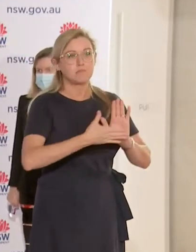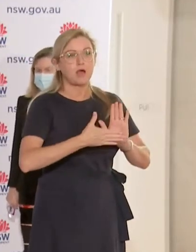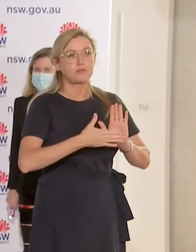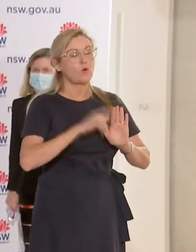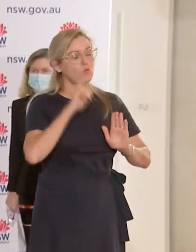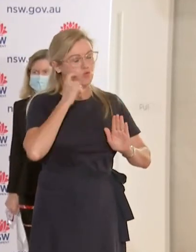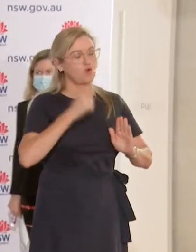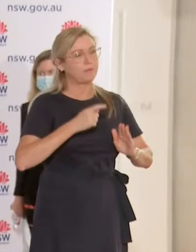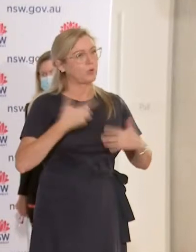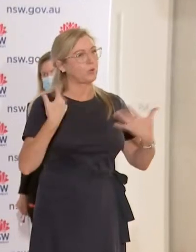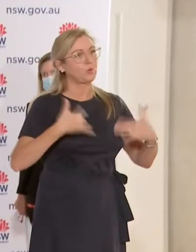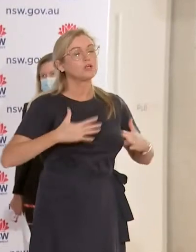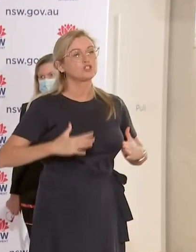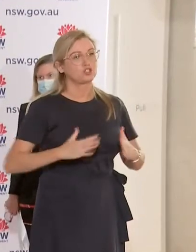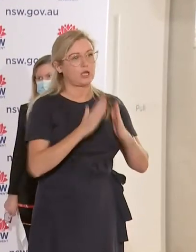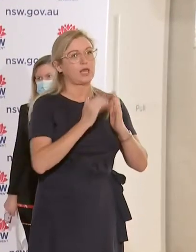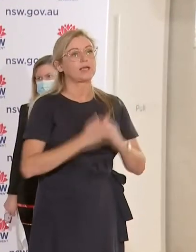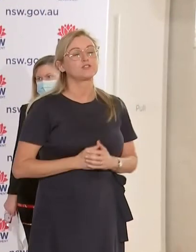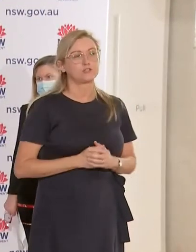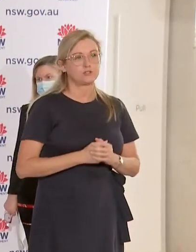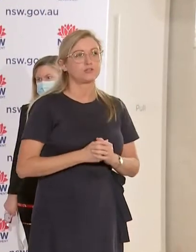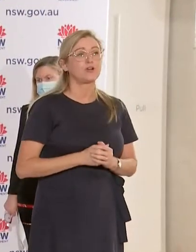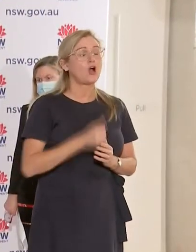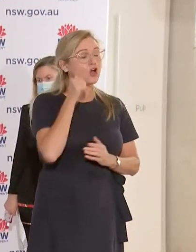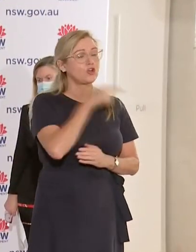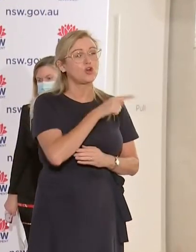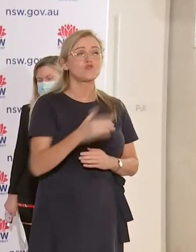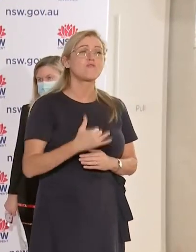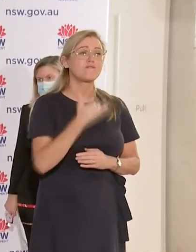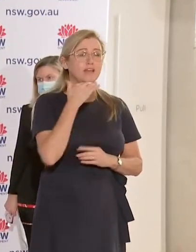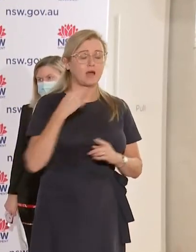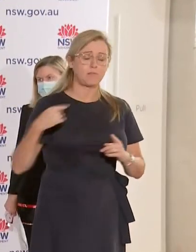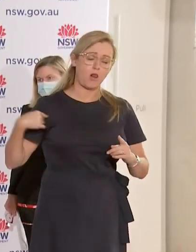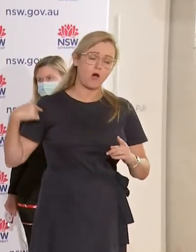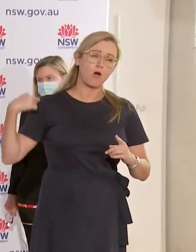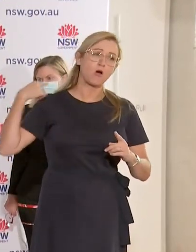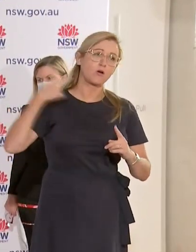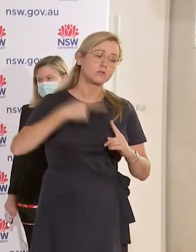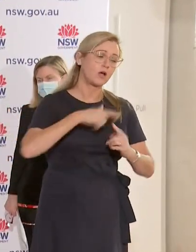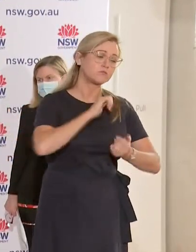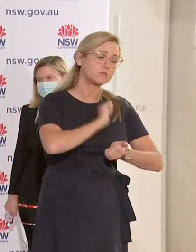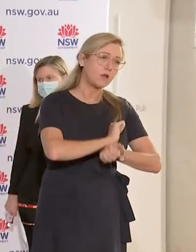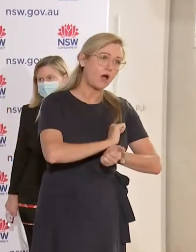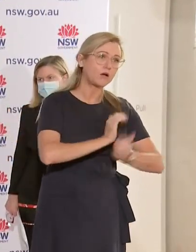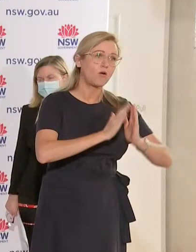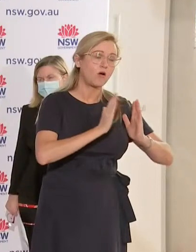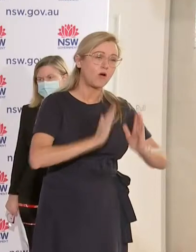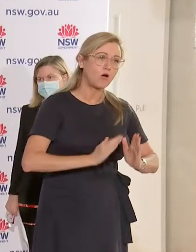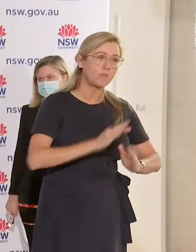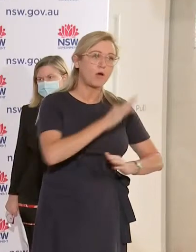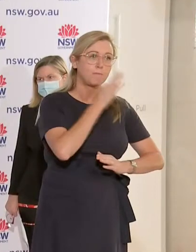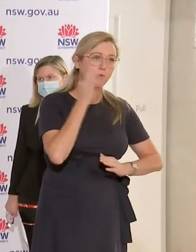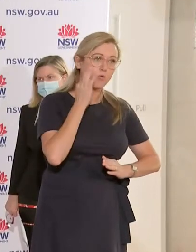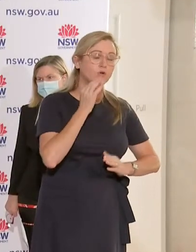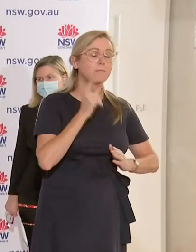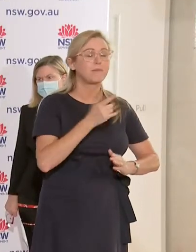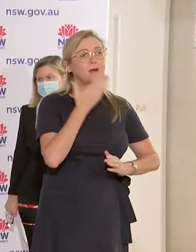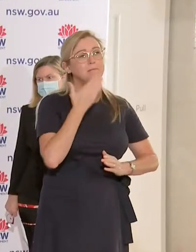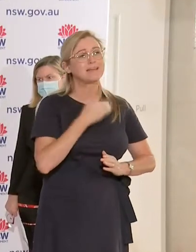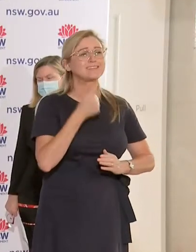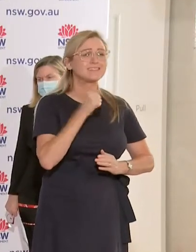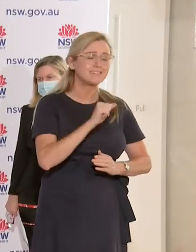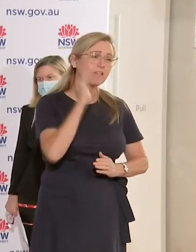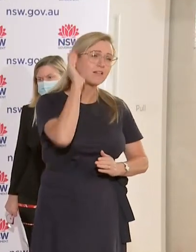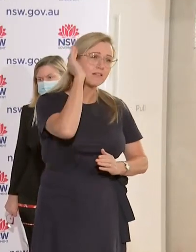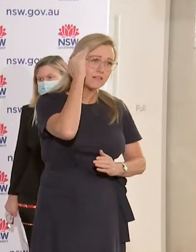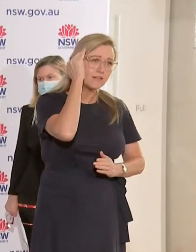after the enormous things we've been asking of them, but we must stay the course. So I say to everybody, please